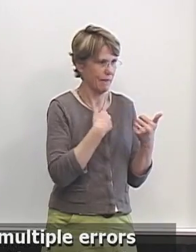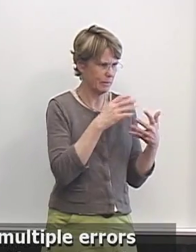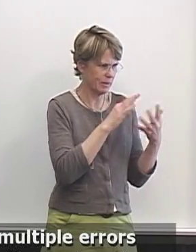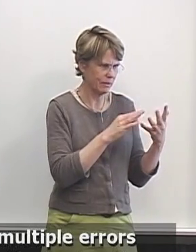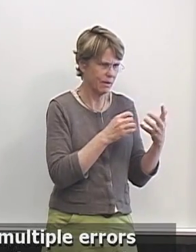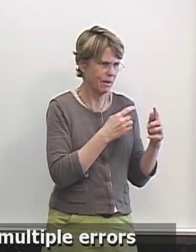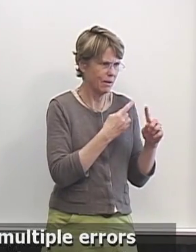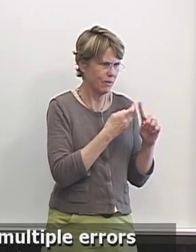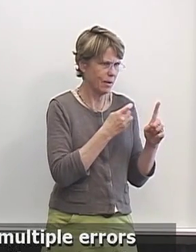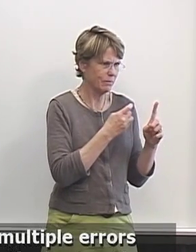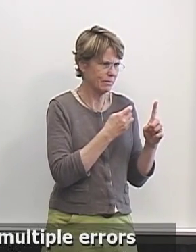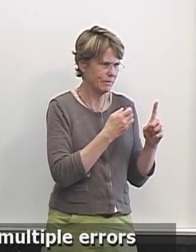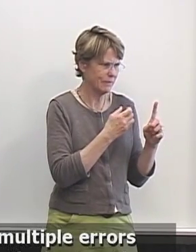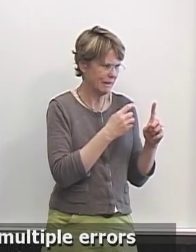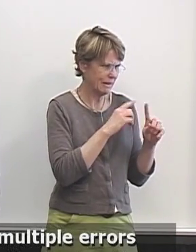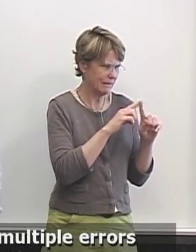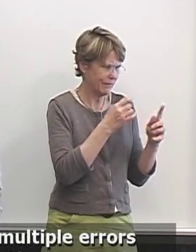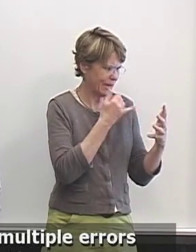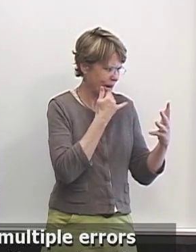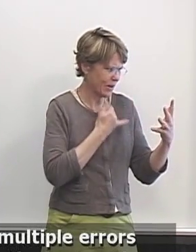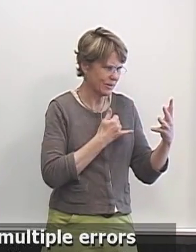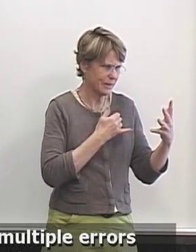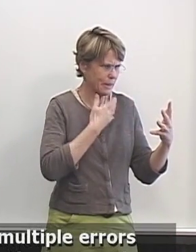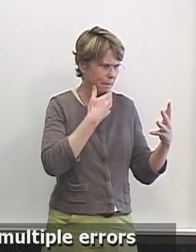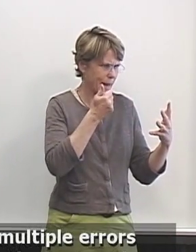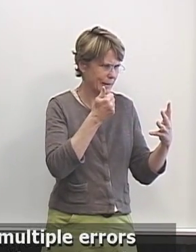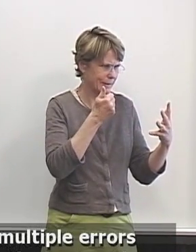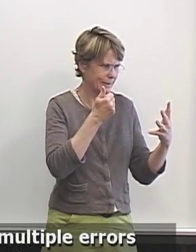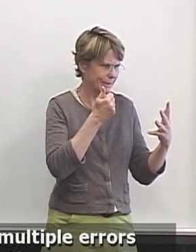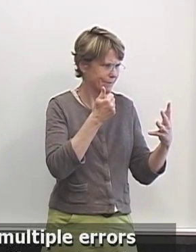from multiple errors what might be the best